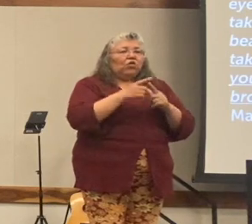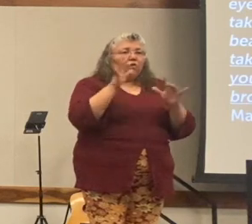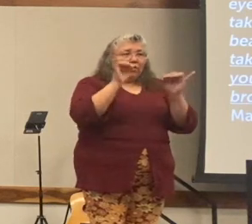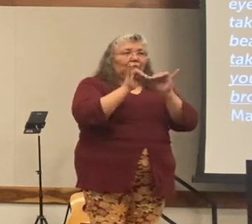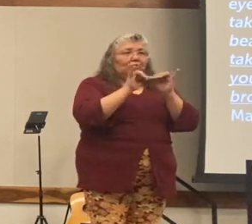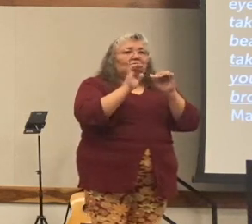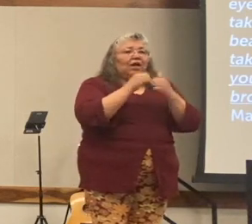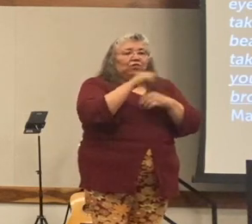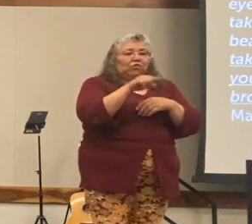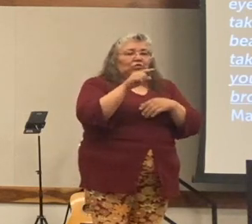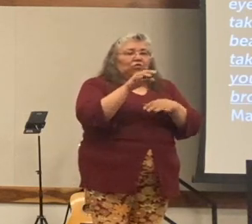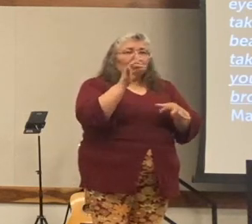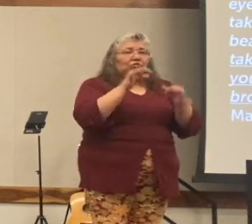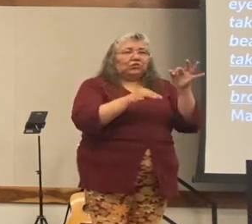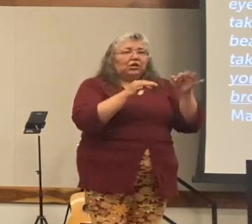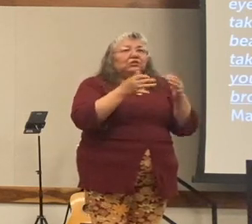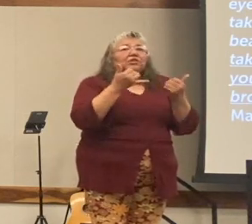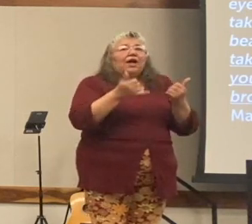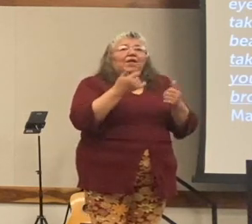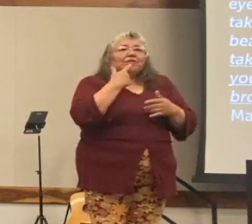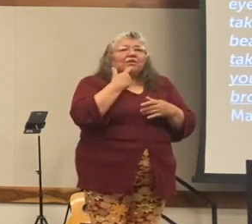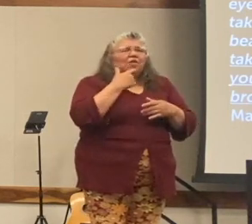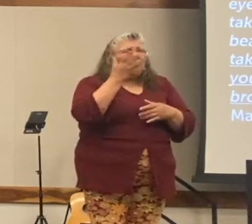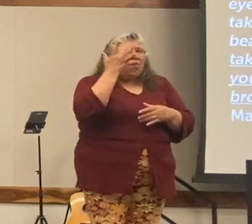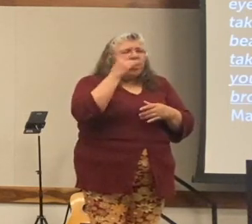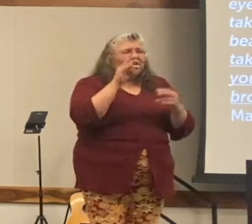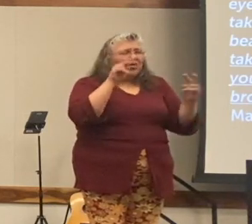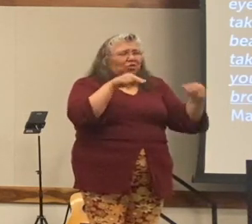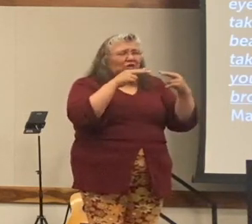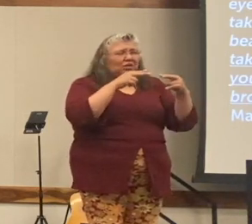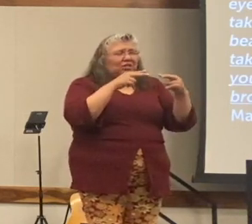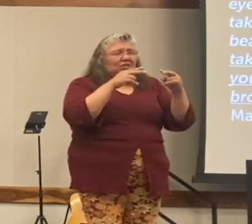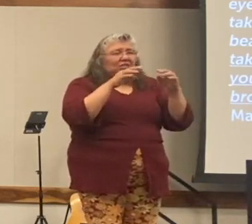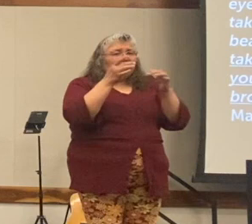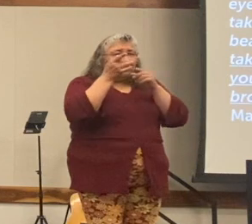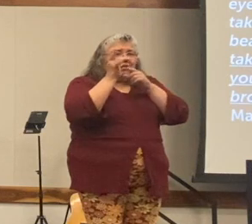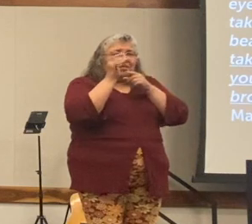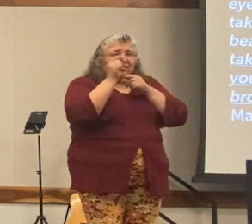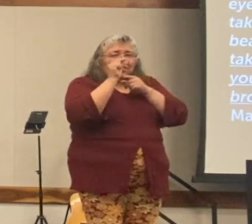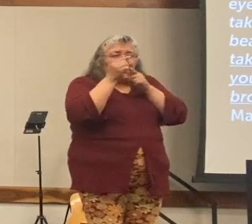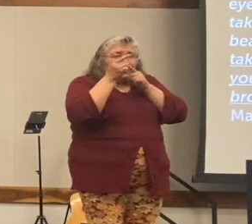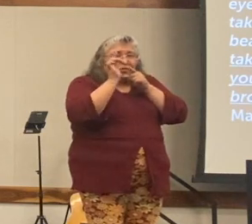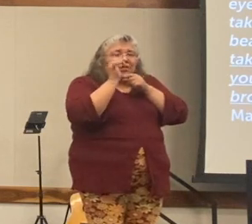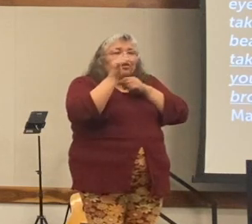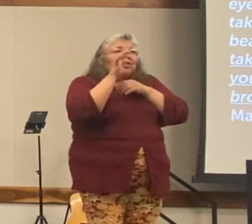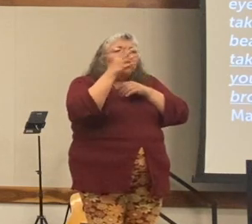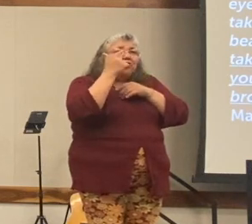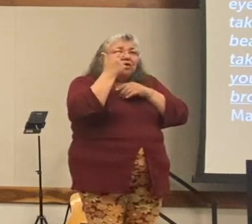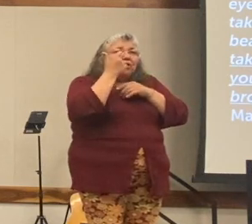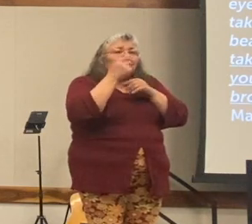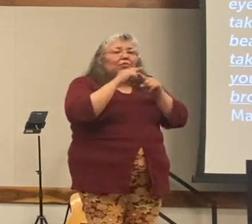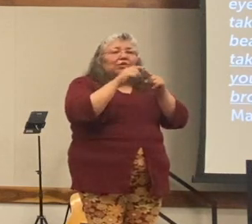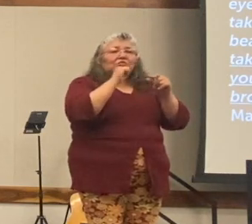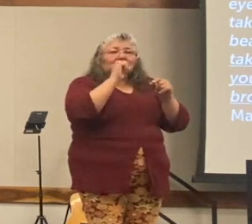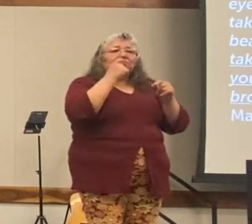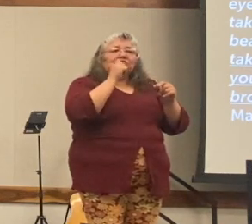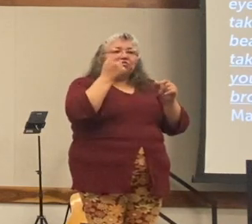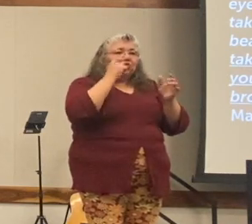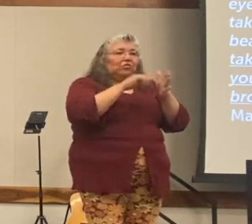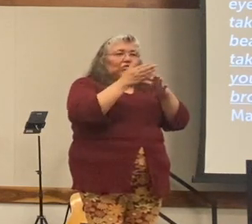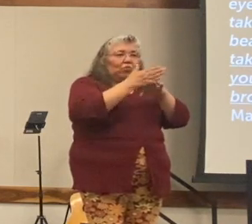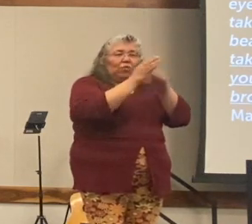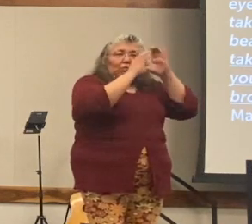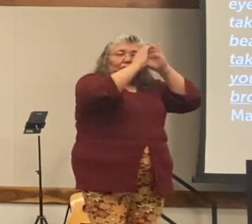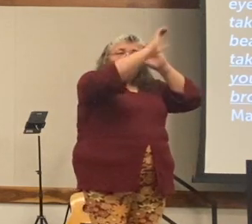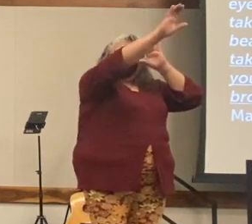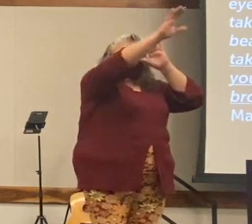measured in how you judge. So then he says, why do you look at the splinter in your brother's eye, but don't notice the beam of wood in your own?